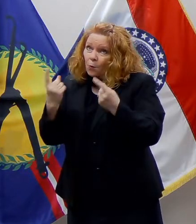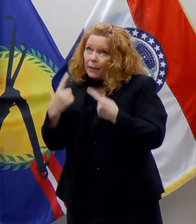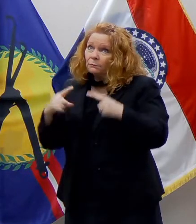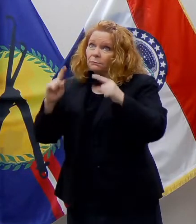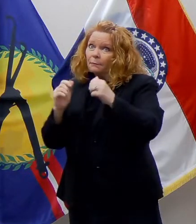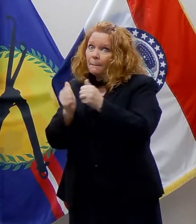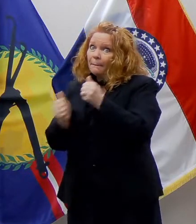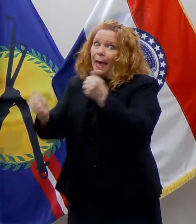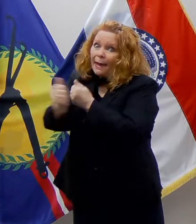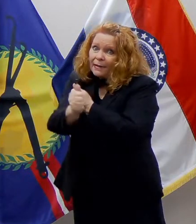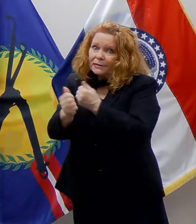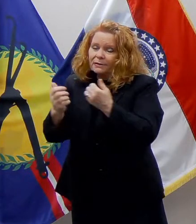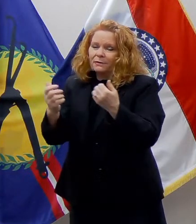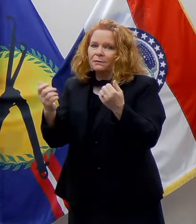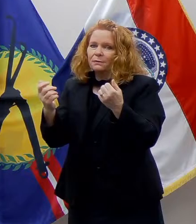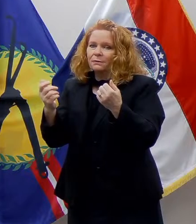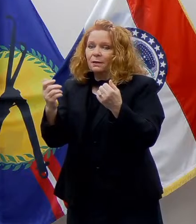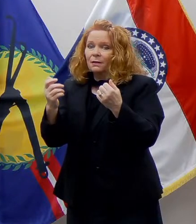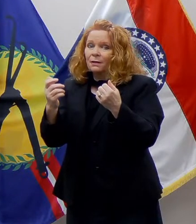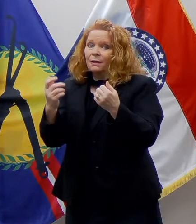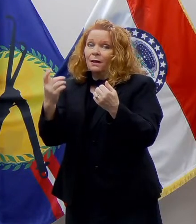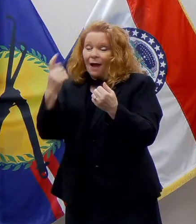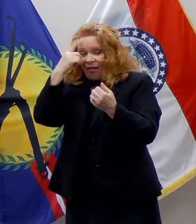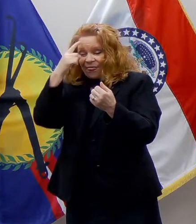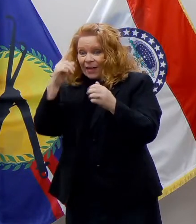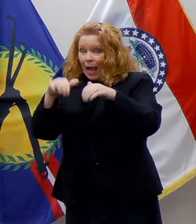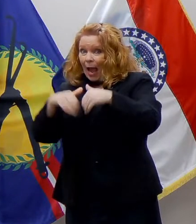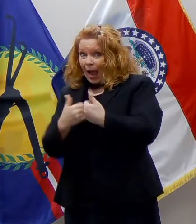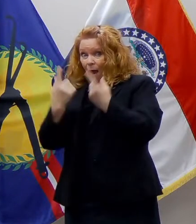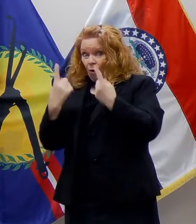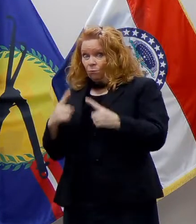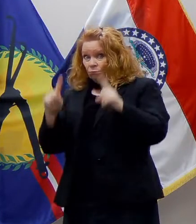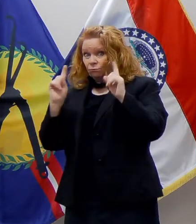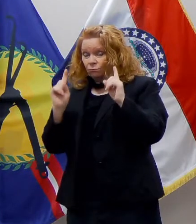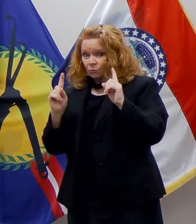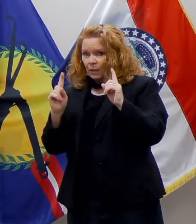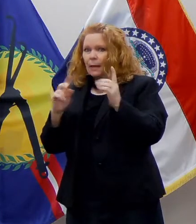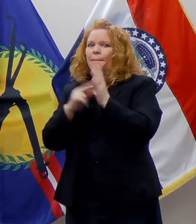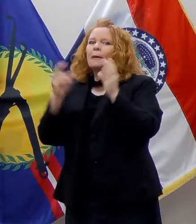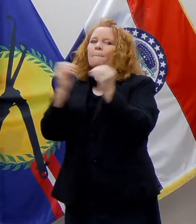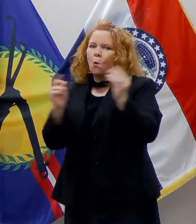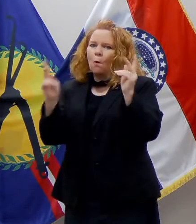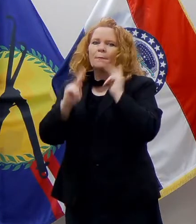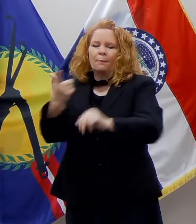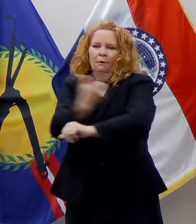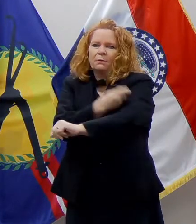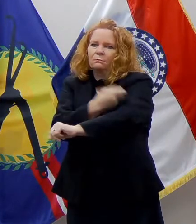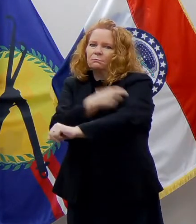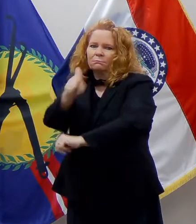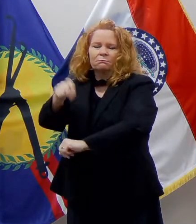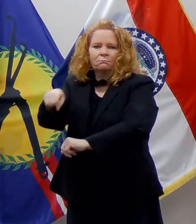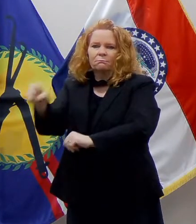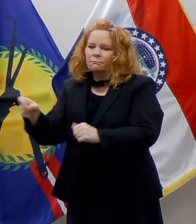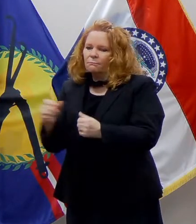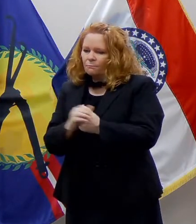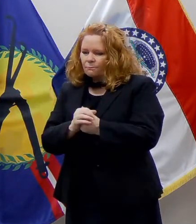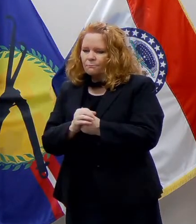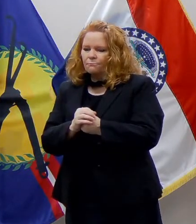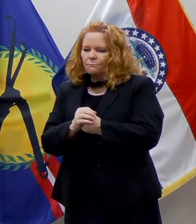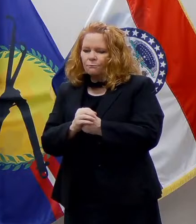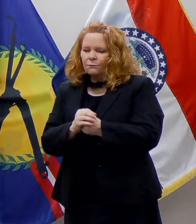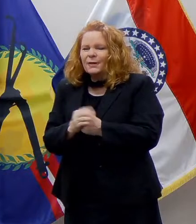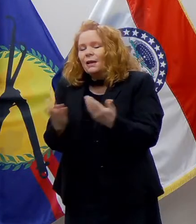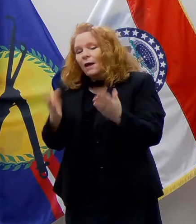that pathway is, in a large part, going to be through vaccinations. But I do hope